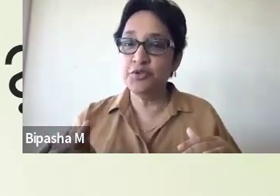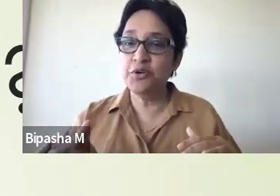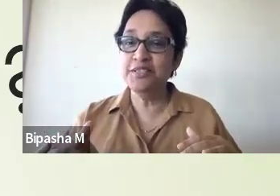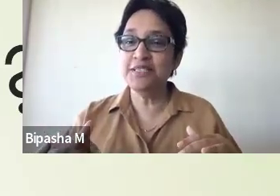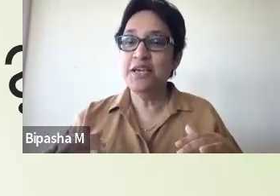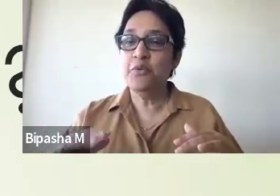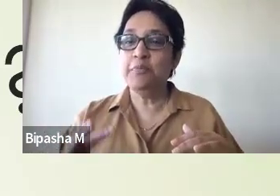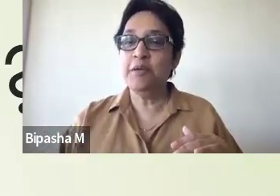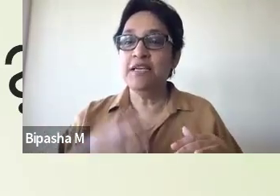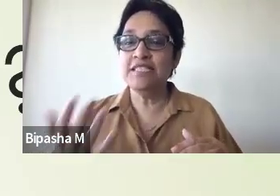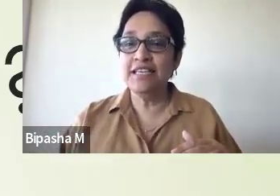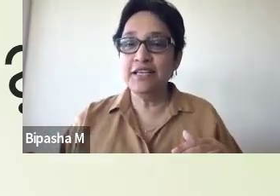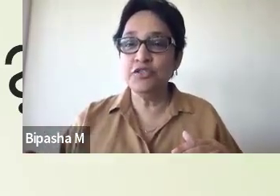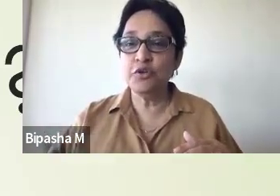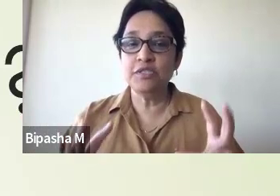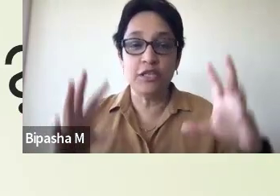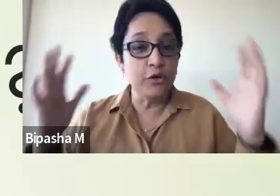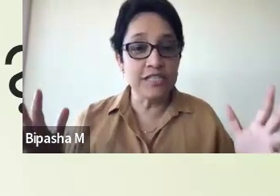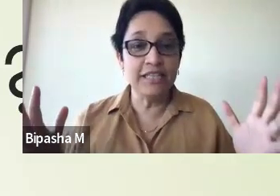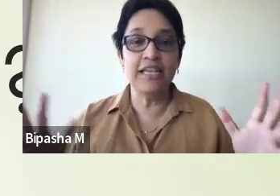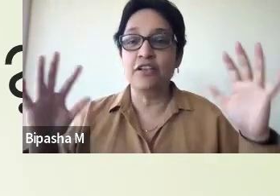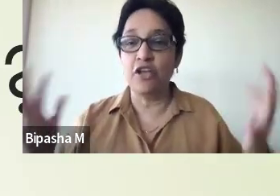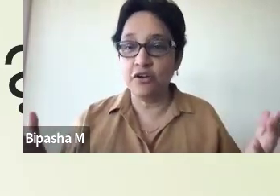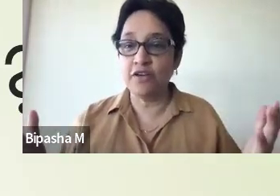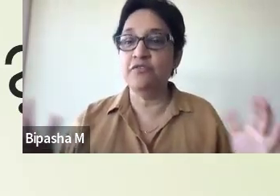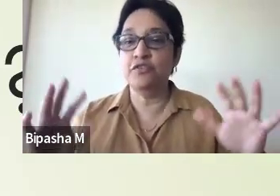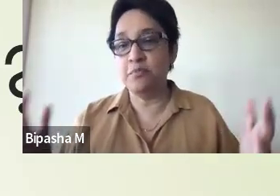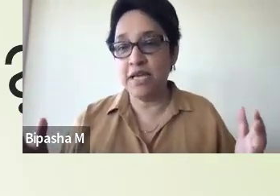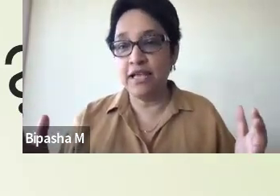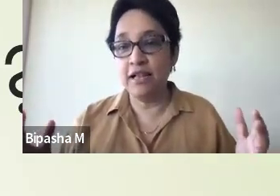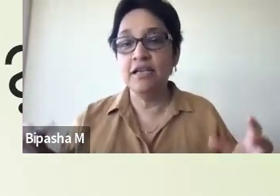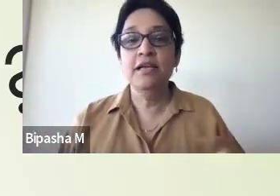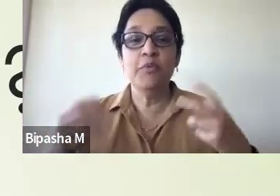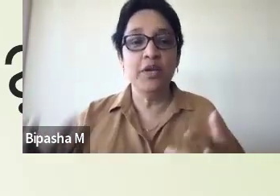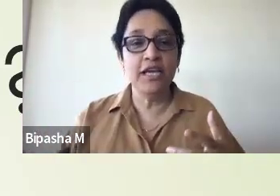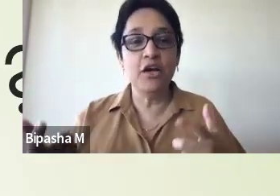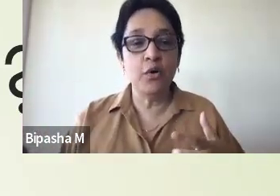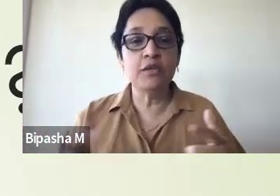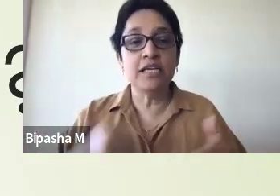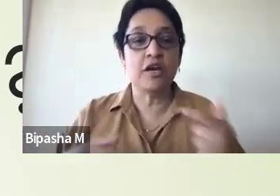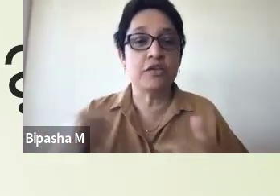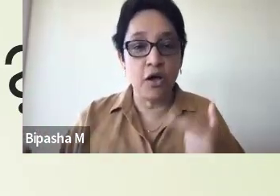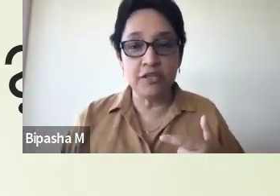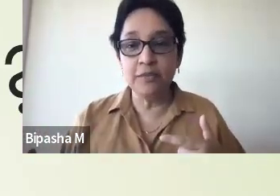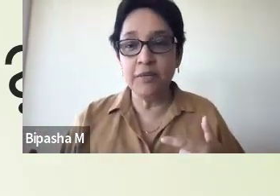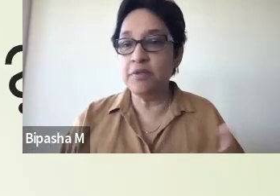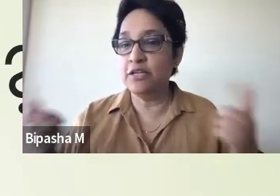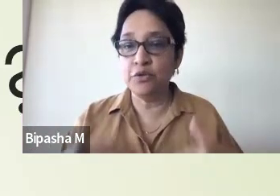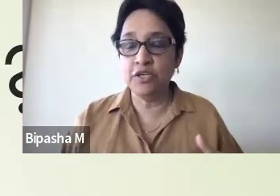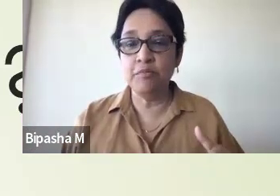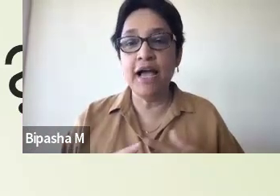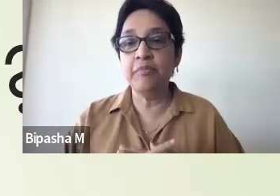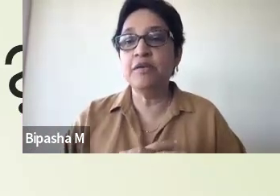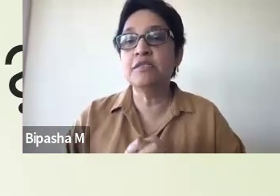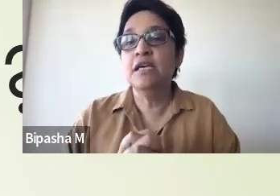private insurance, where people are seeking insurance. It looks like they have a lot of coverage for mental health, but when they start calling the people, they